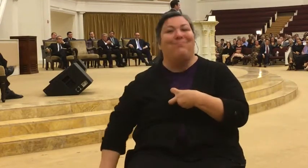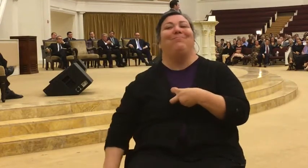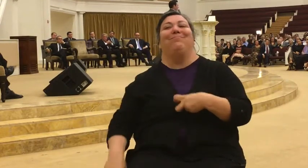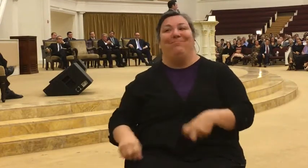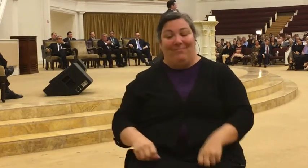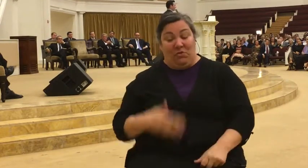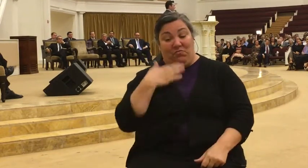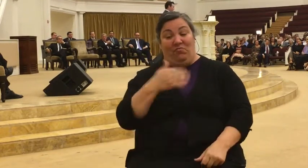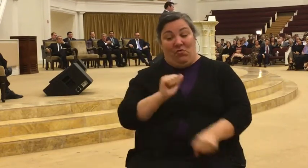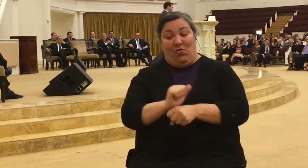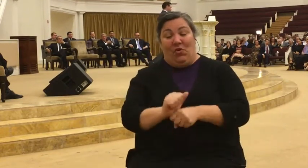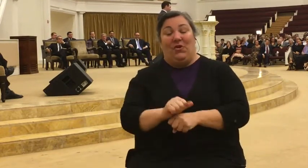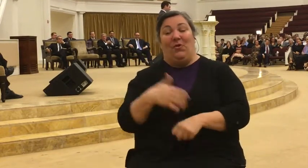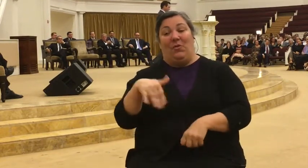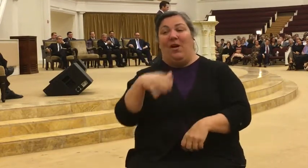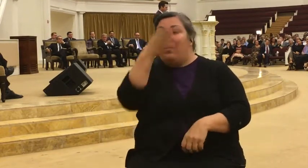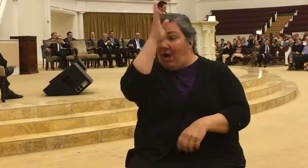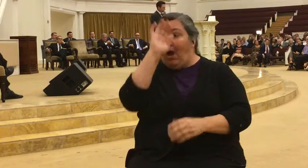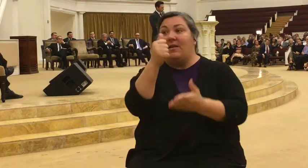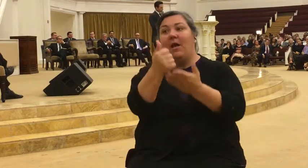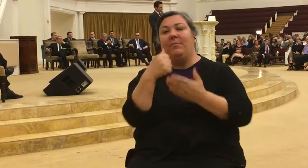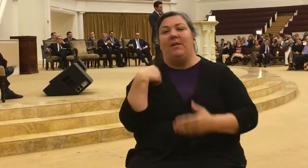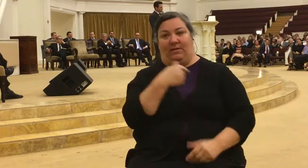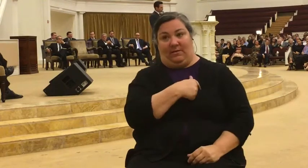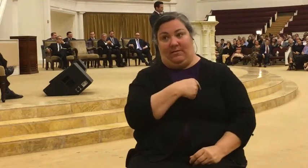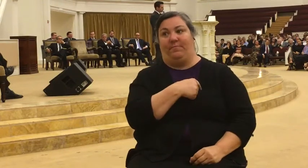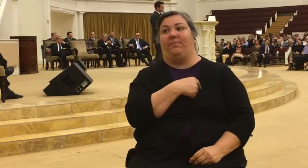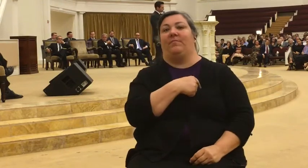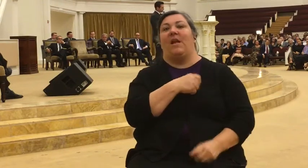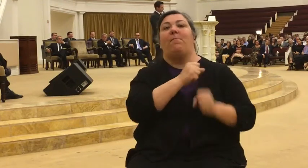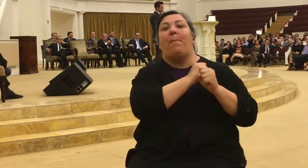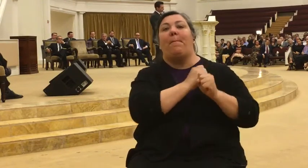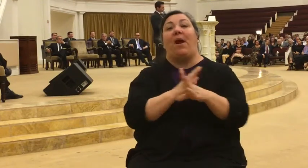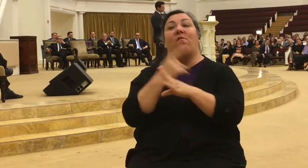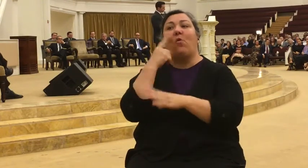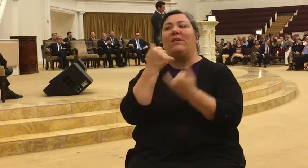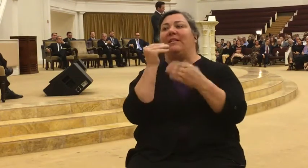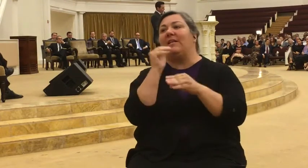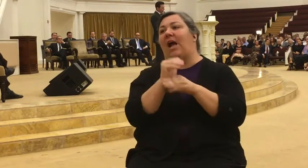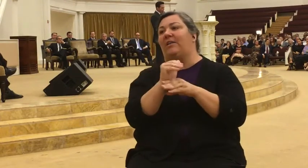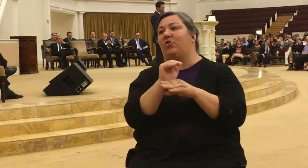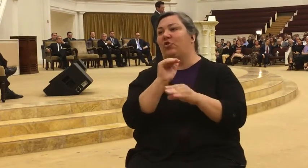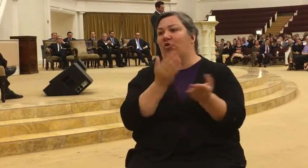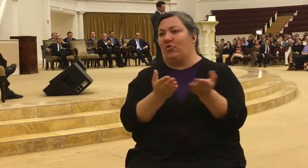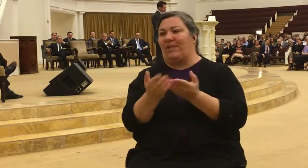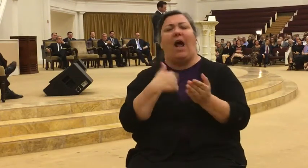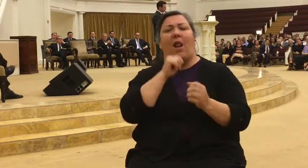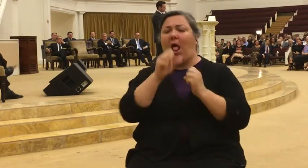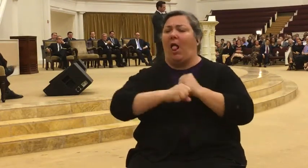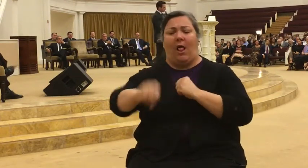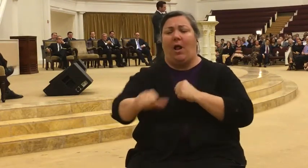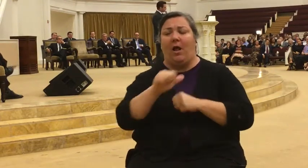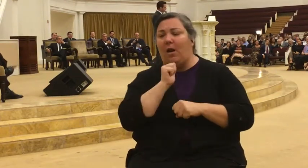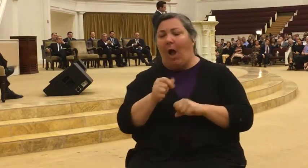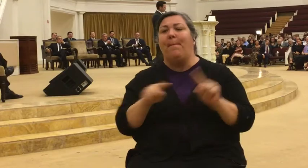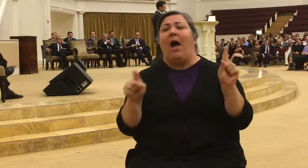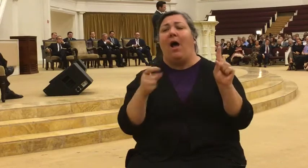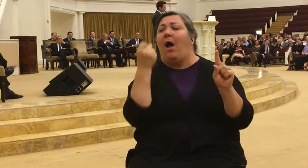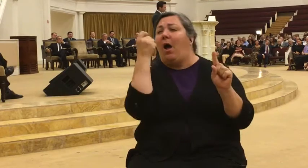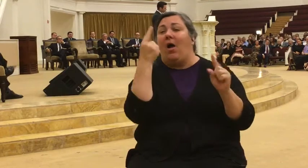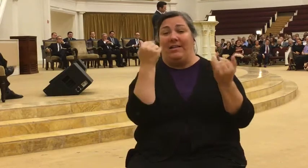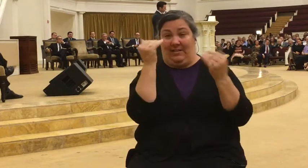good. God's helping us. And in preparation for tonight's service, I won't be long, but it's a Sunday night, so